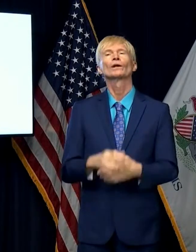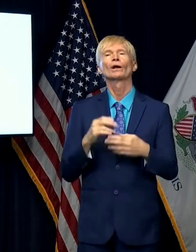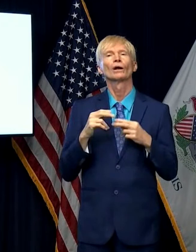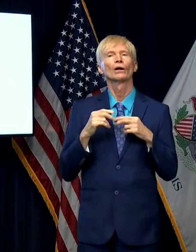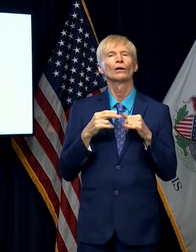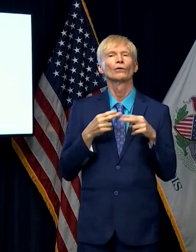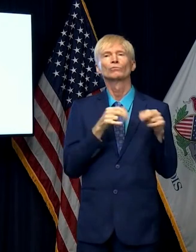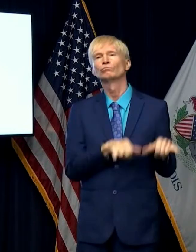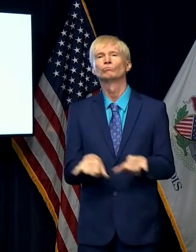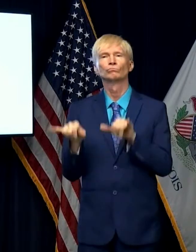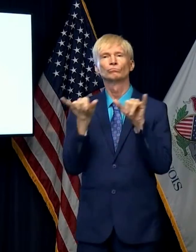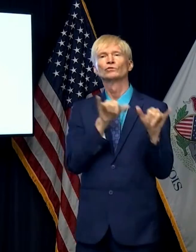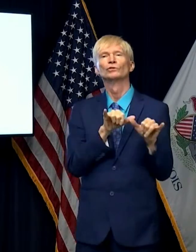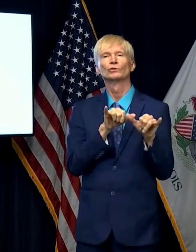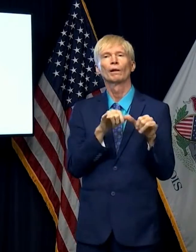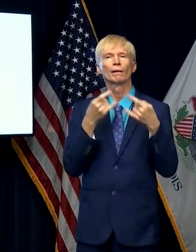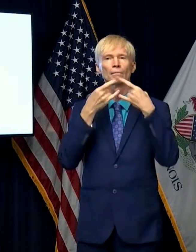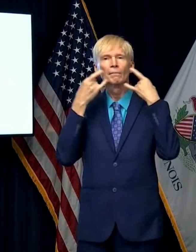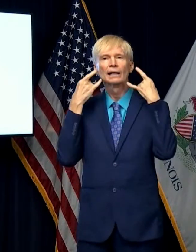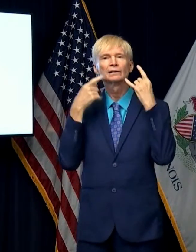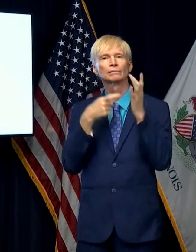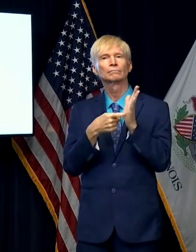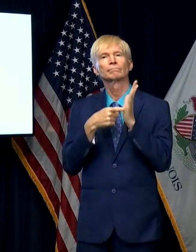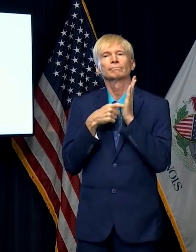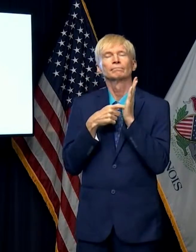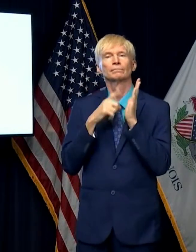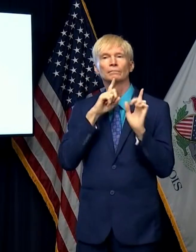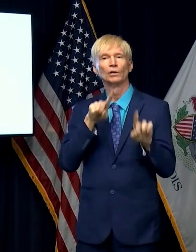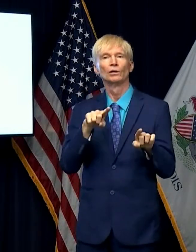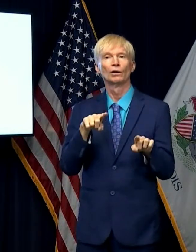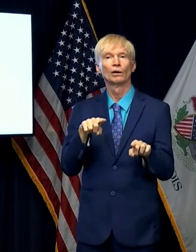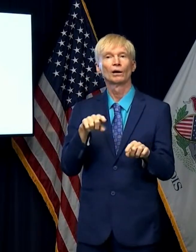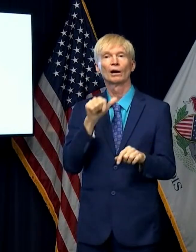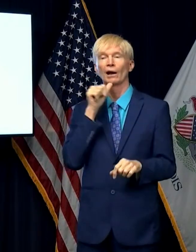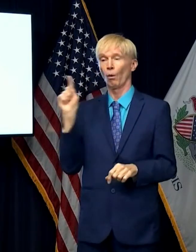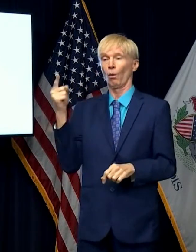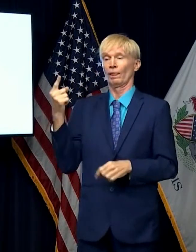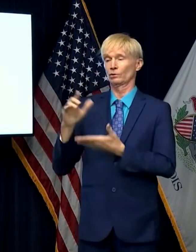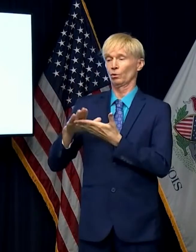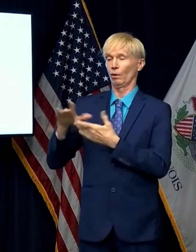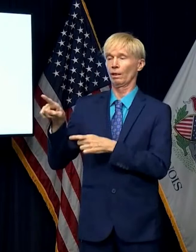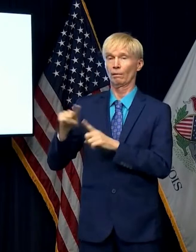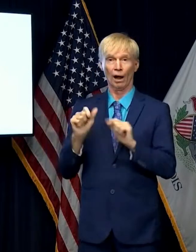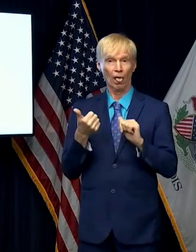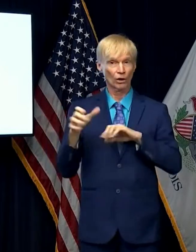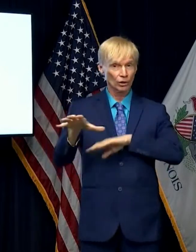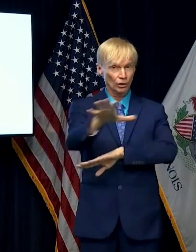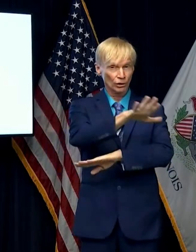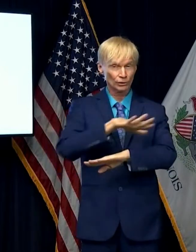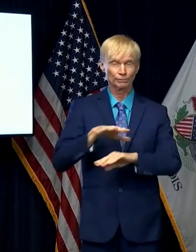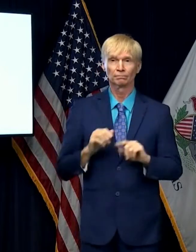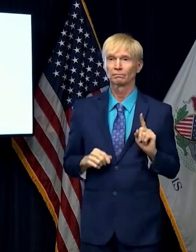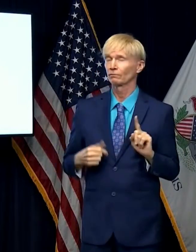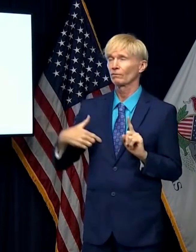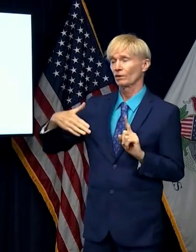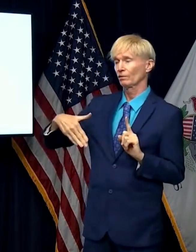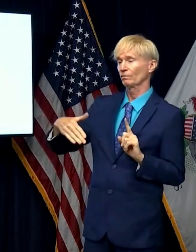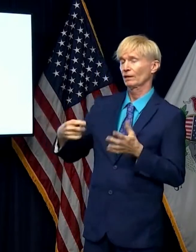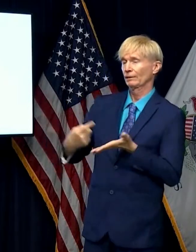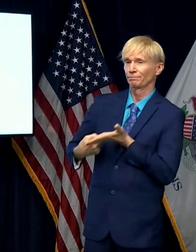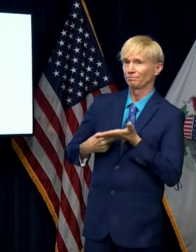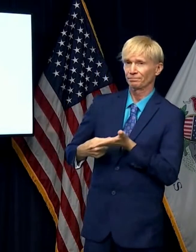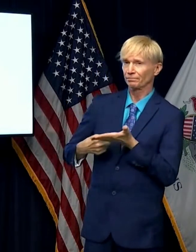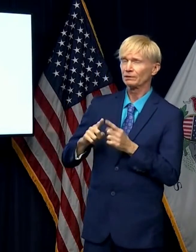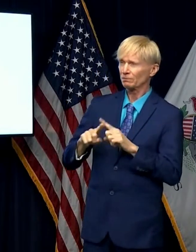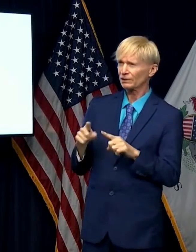mask mandate outside of schools and other, throughout the state and other buildings inside? It's not something on the table, but obviously